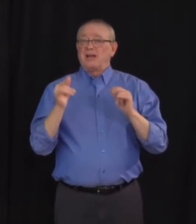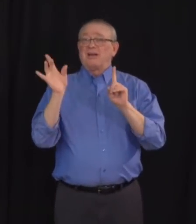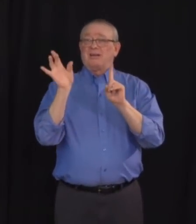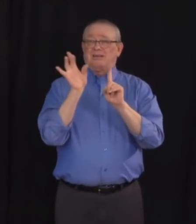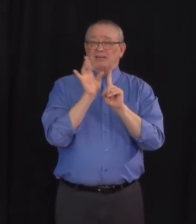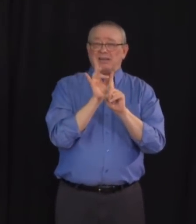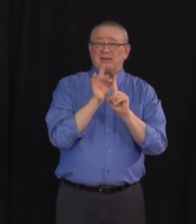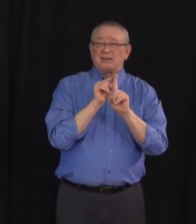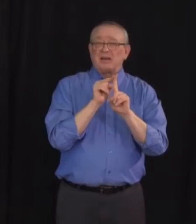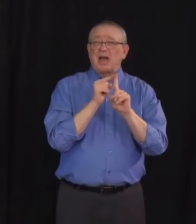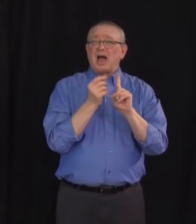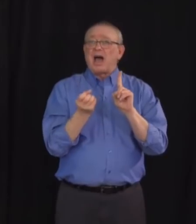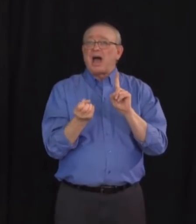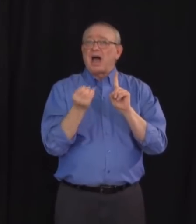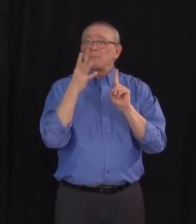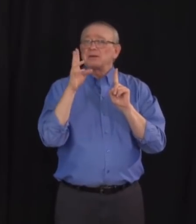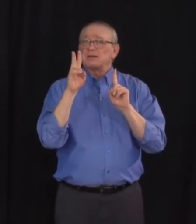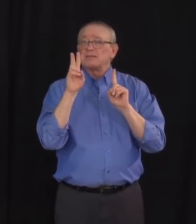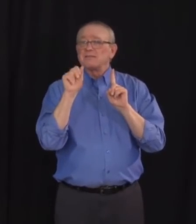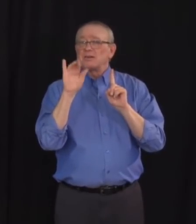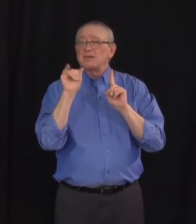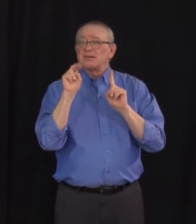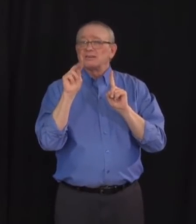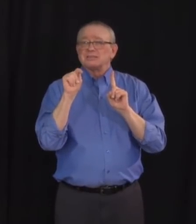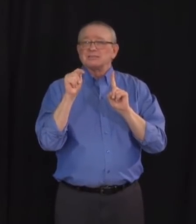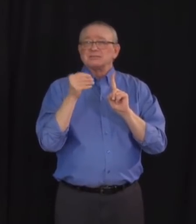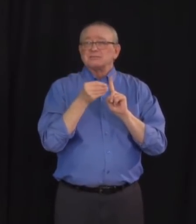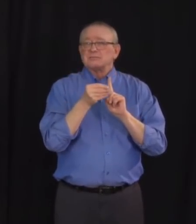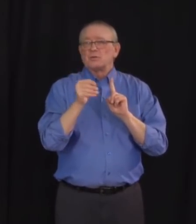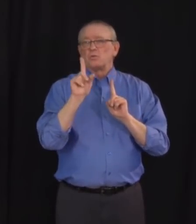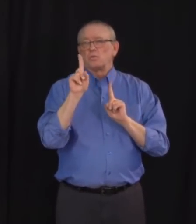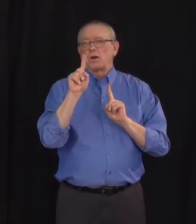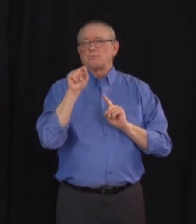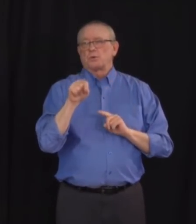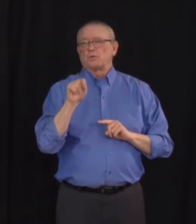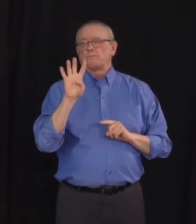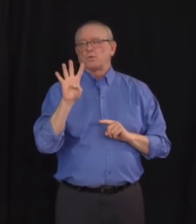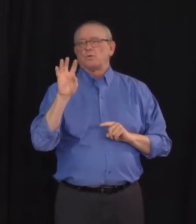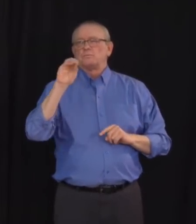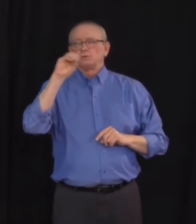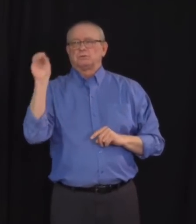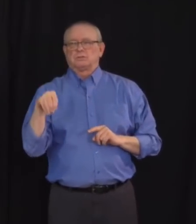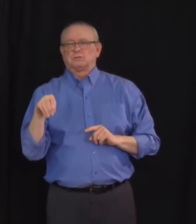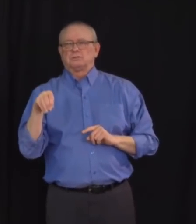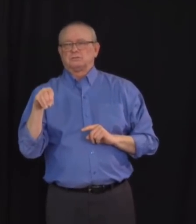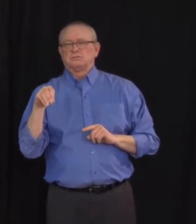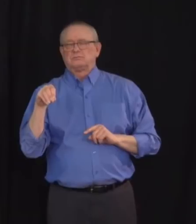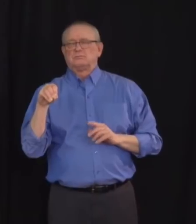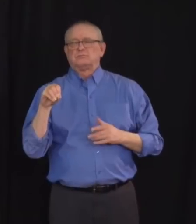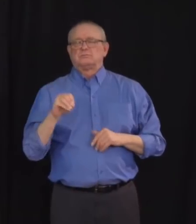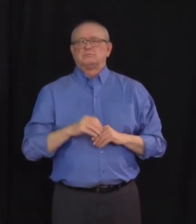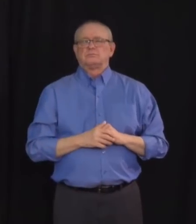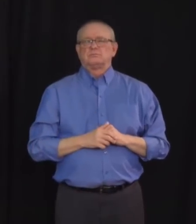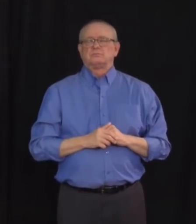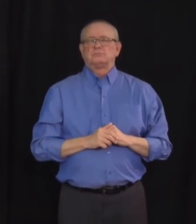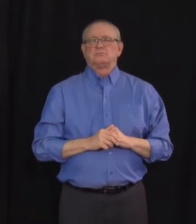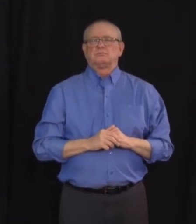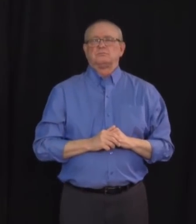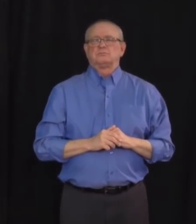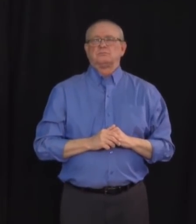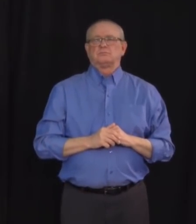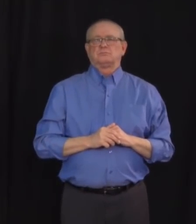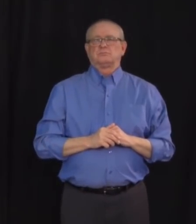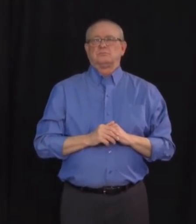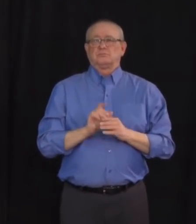between January 30th and February 5th, there were 38 variant cases and